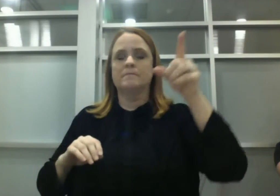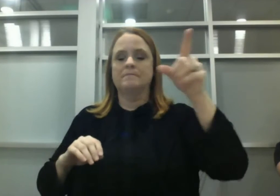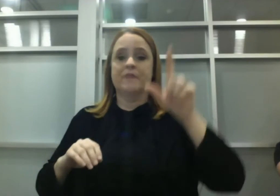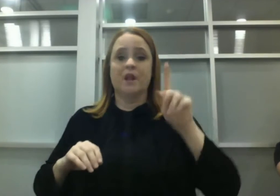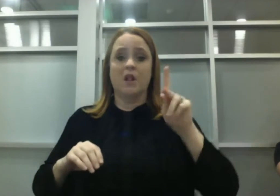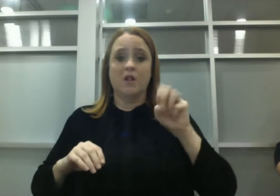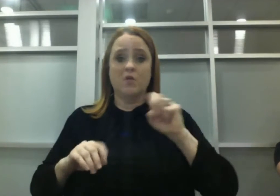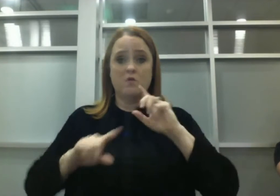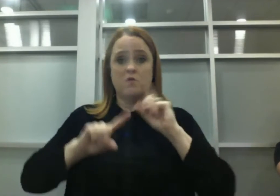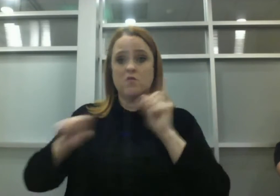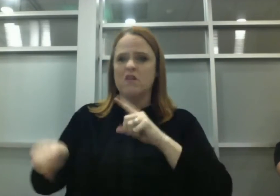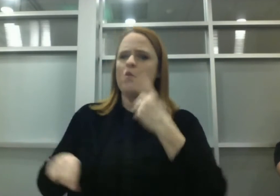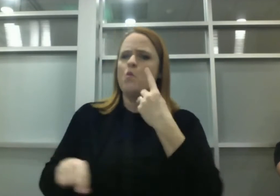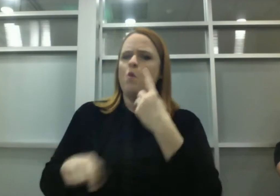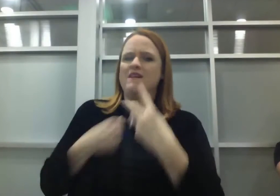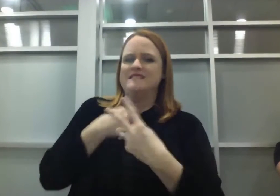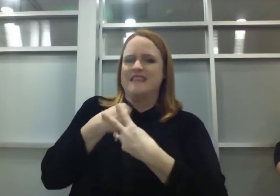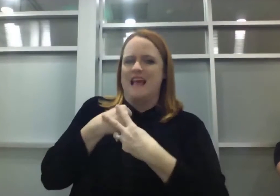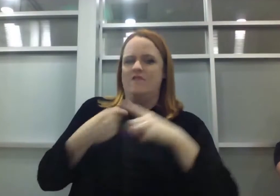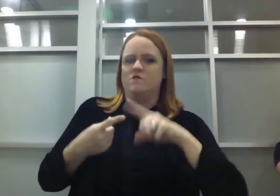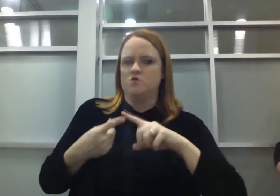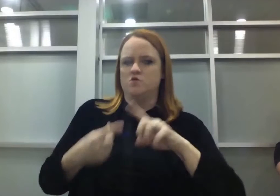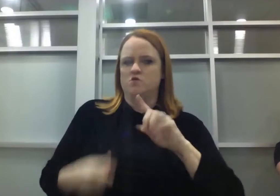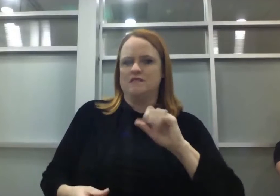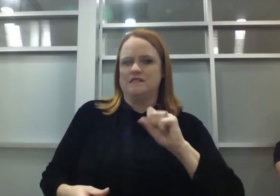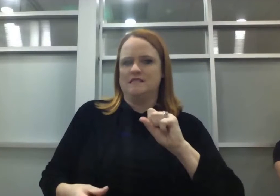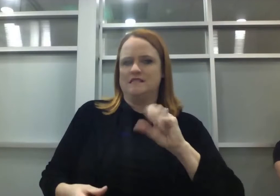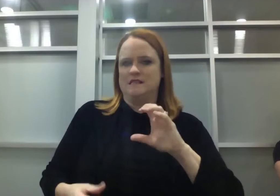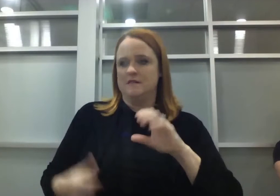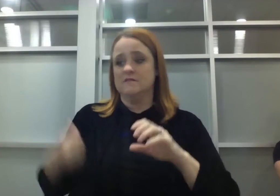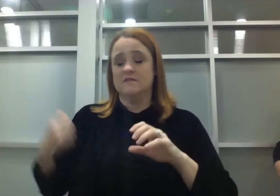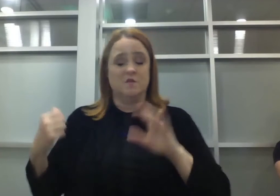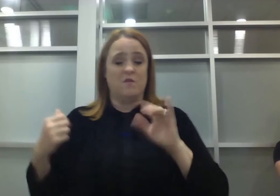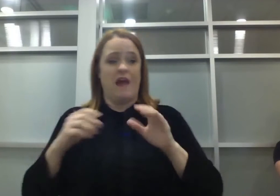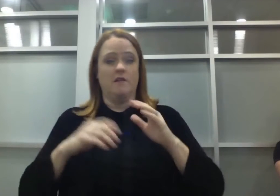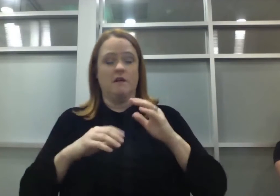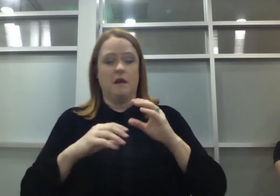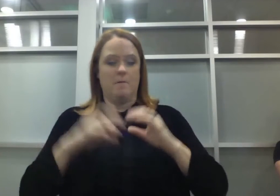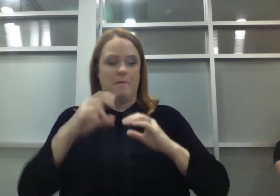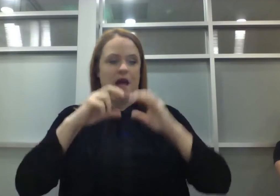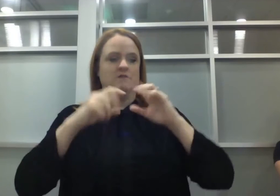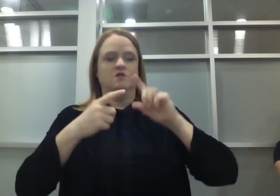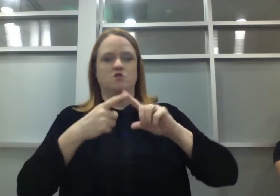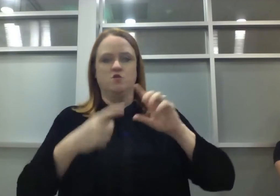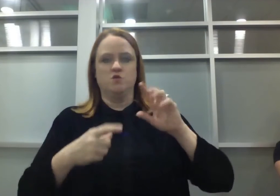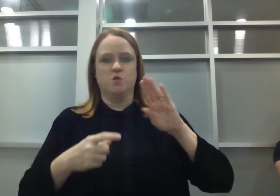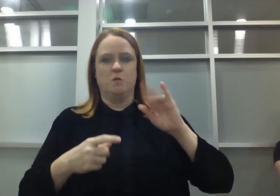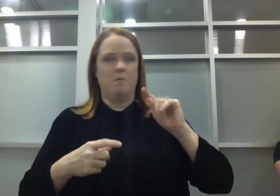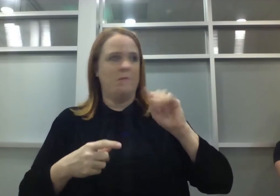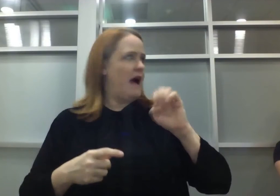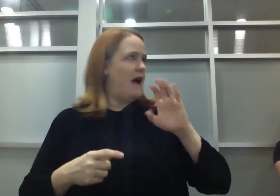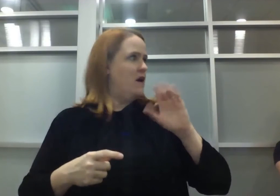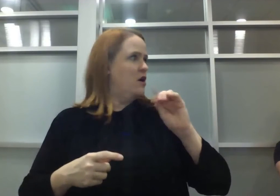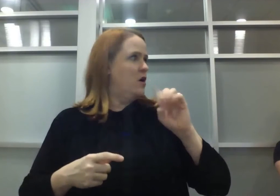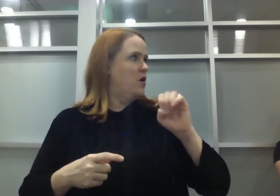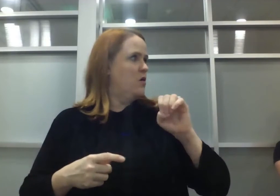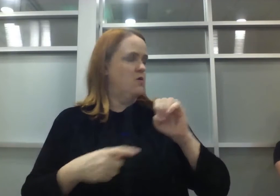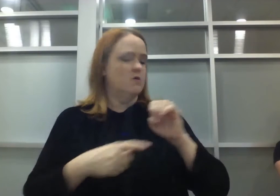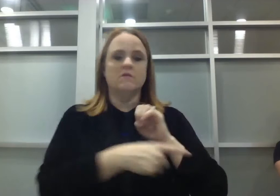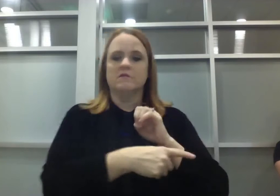it just on the fly compiles it to bytecode? Always, yeah. And then it doesn't generate any of those temporary